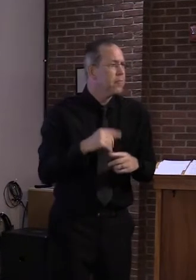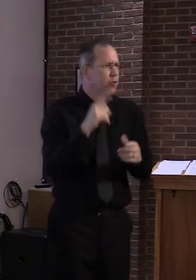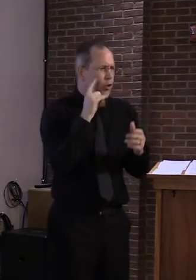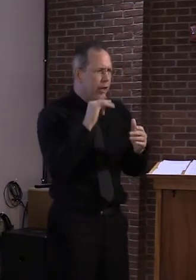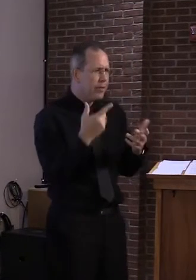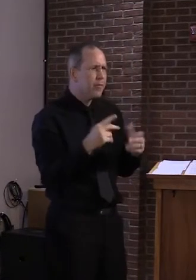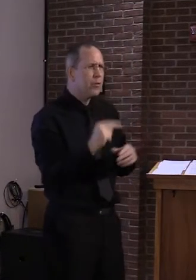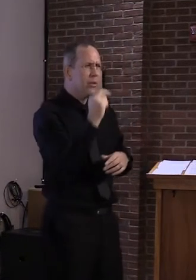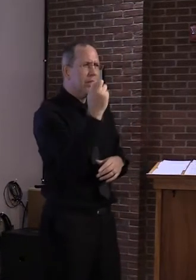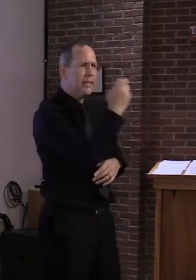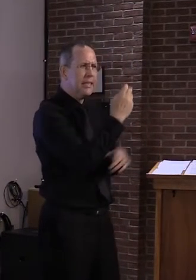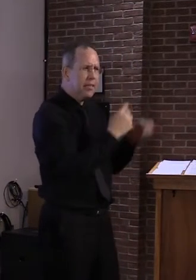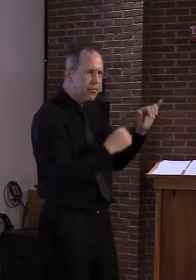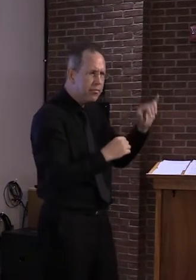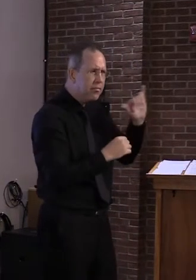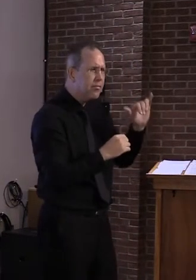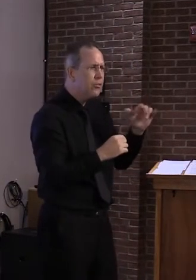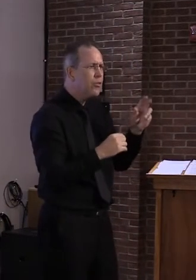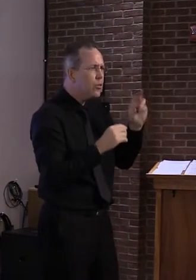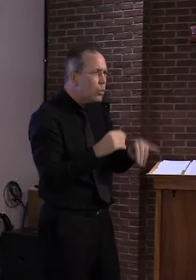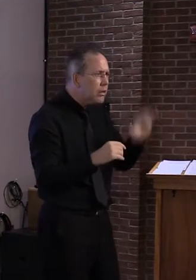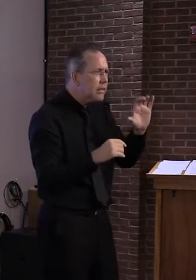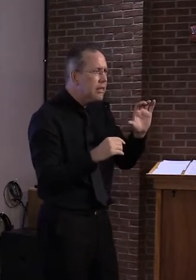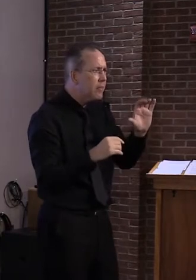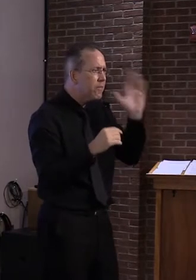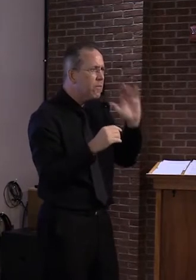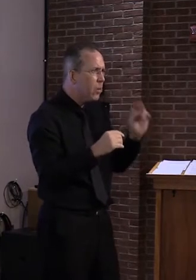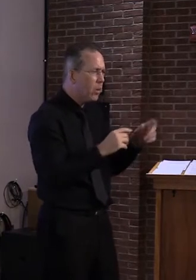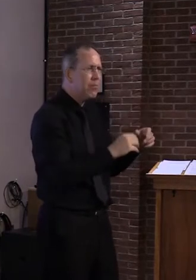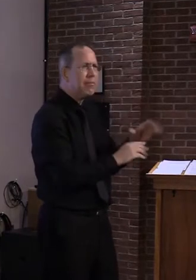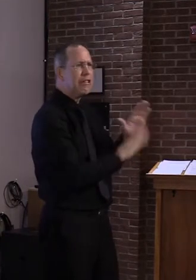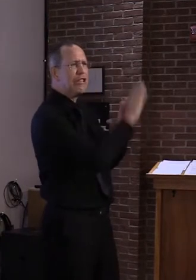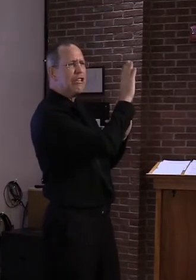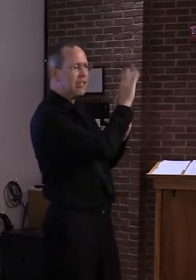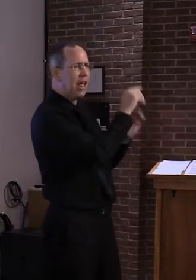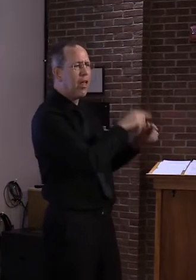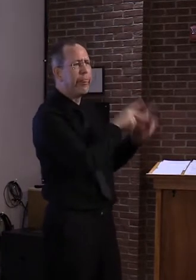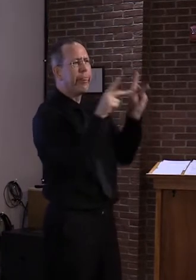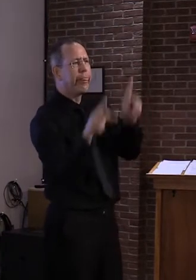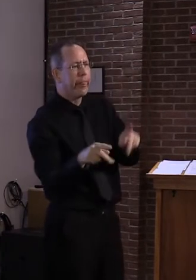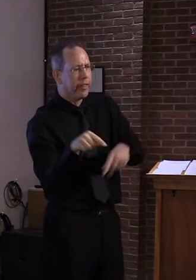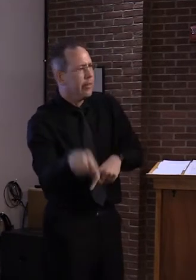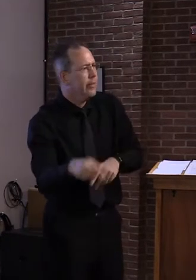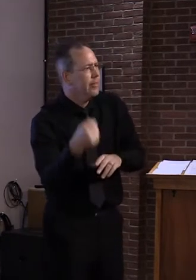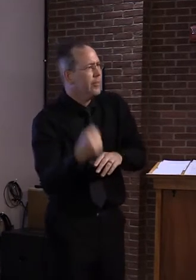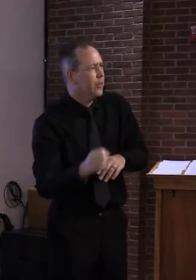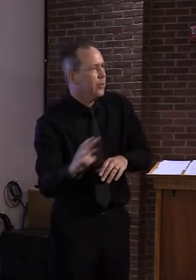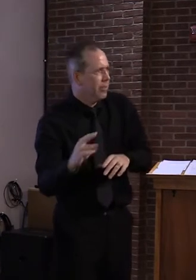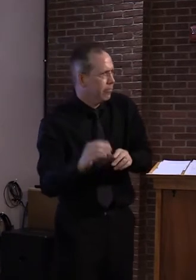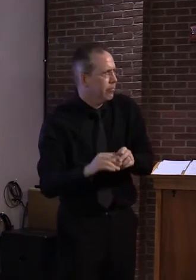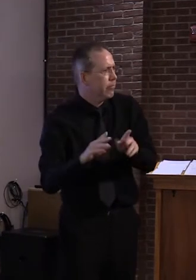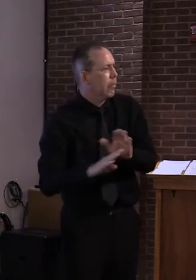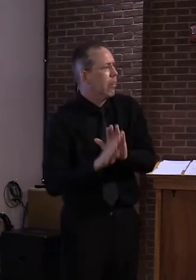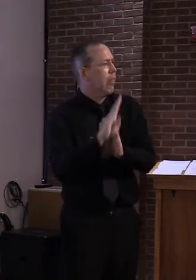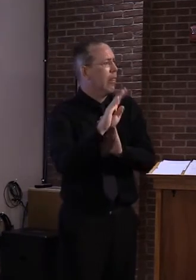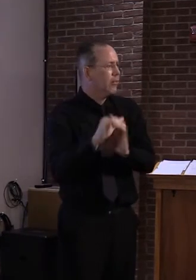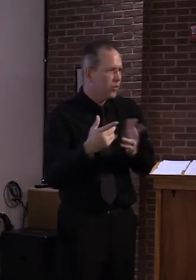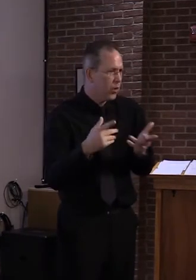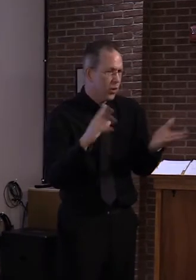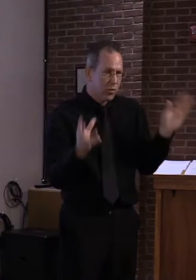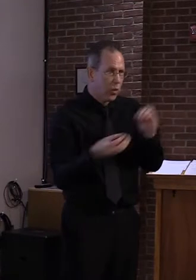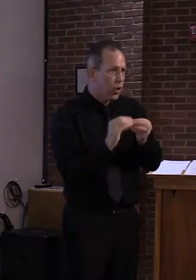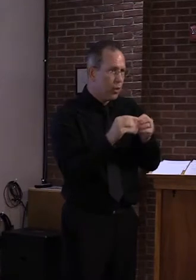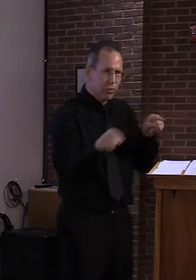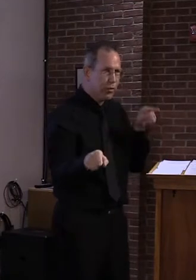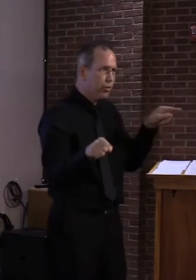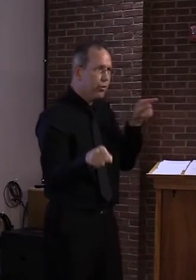month of April. In fact, the South is now on pace to eclipse the Northeast in terms of total cumulative cases in the very short